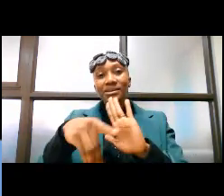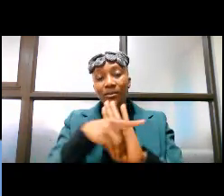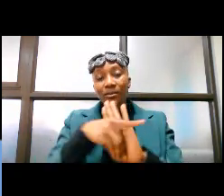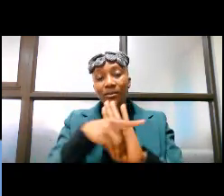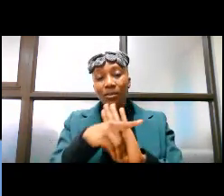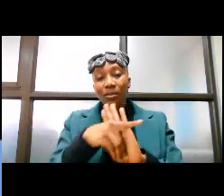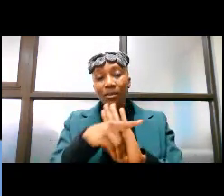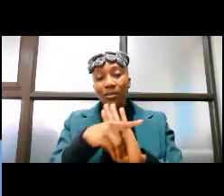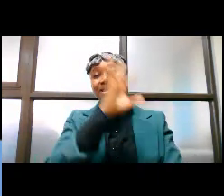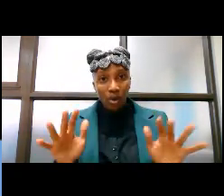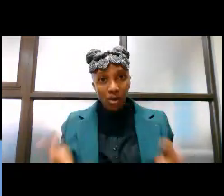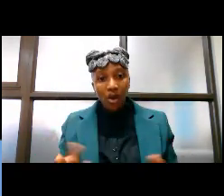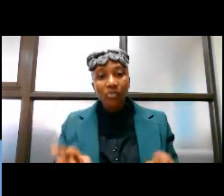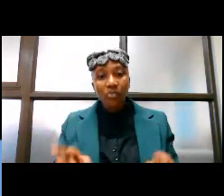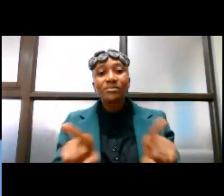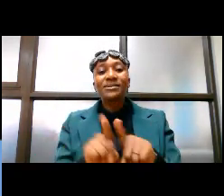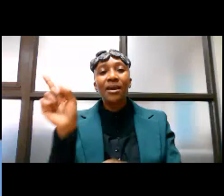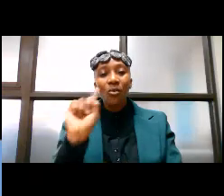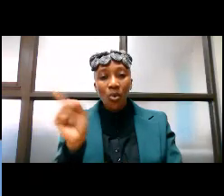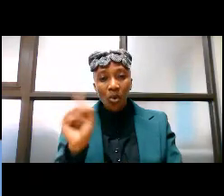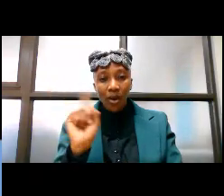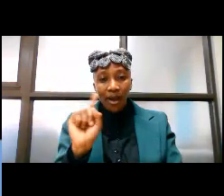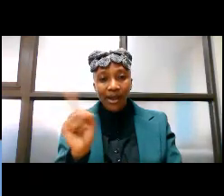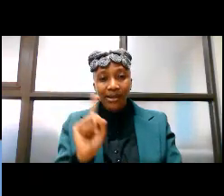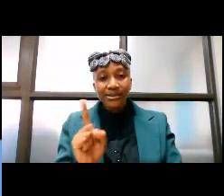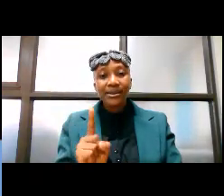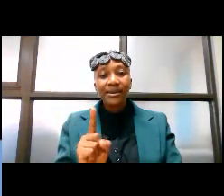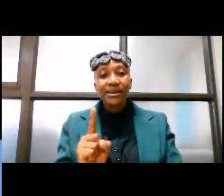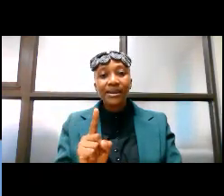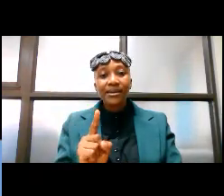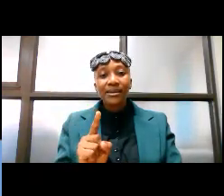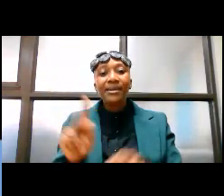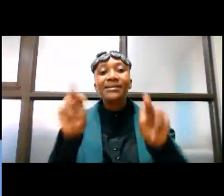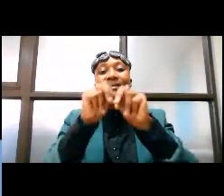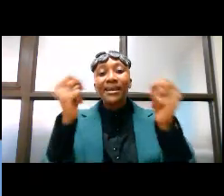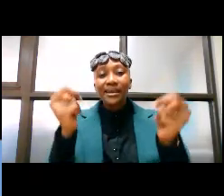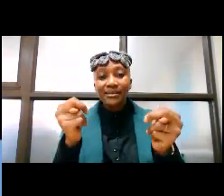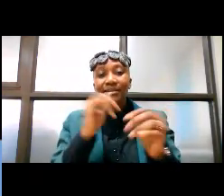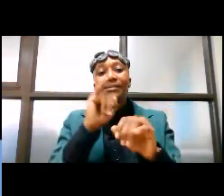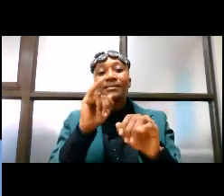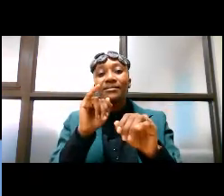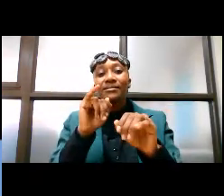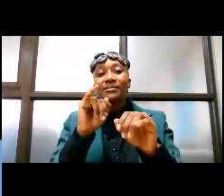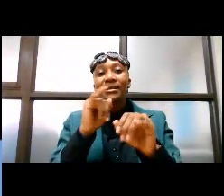and an international curriculum known as the Expanded Core Curriculum.